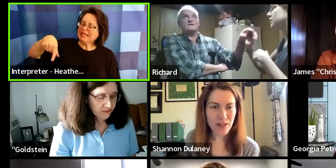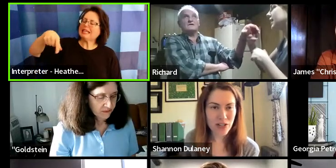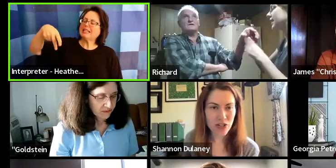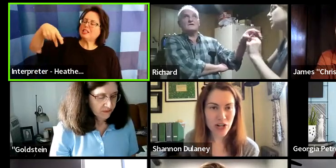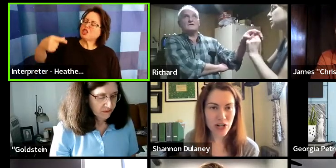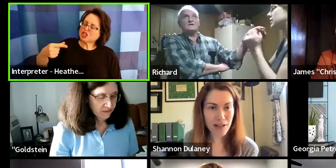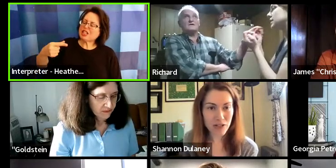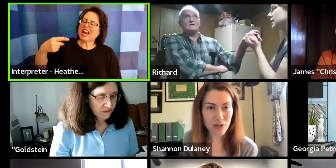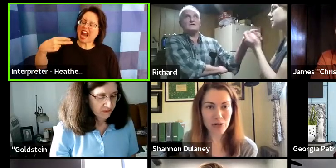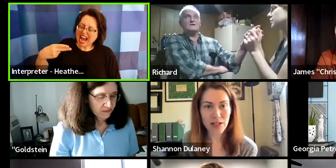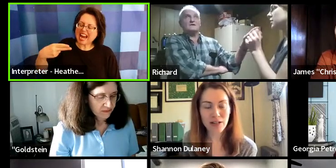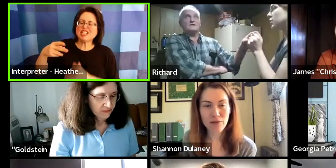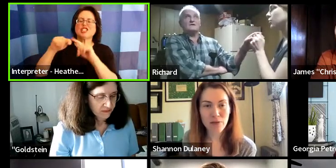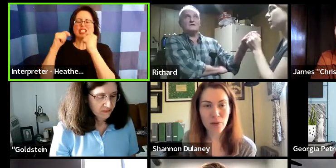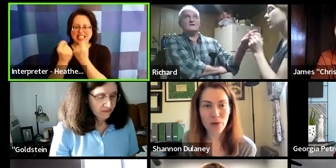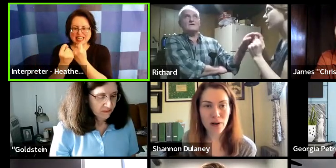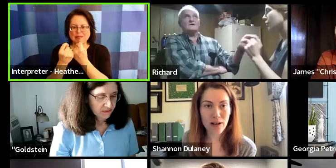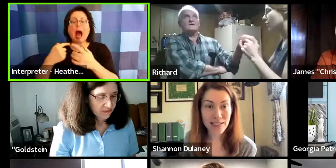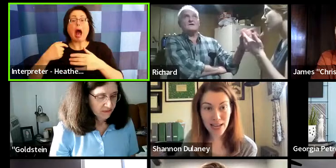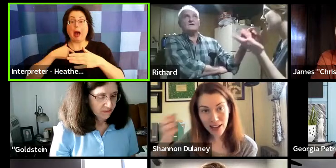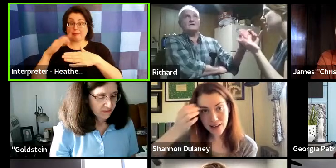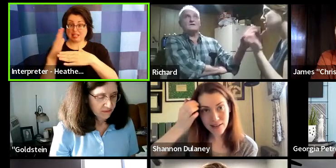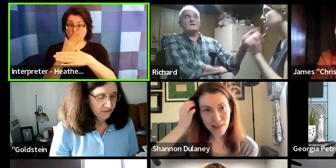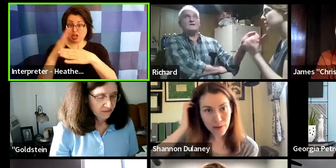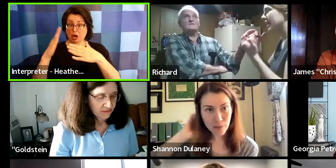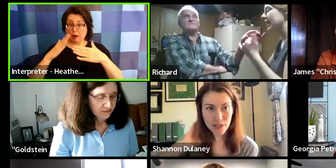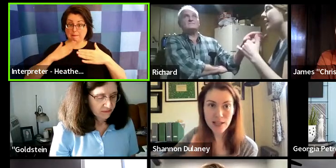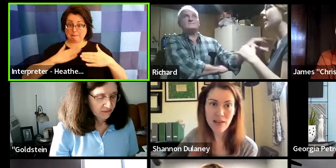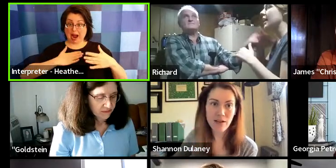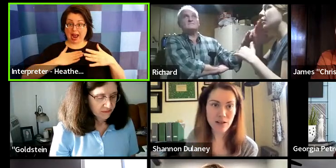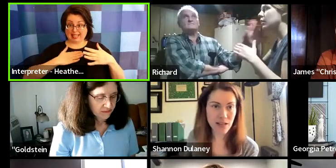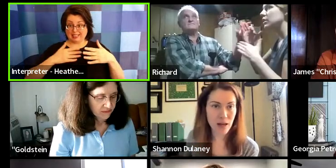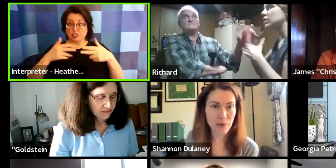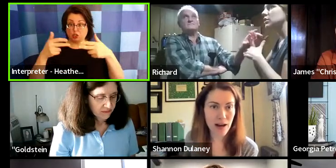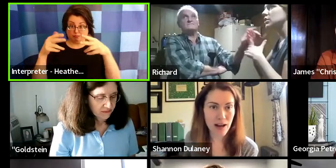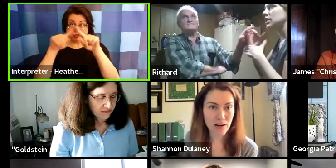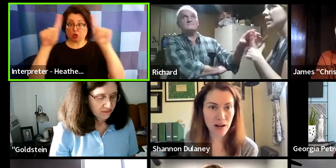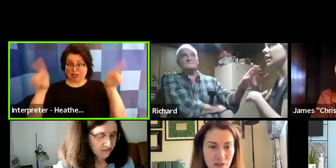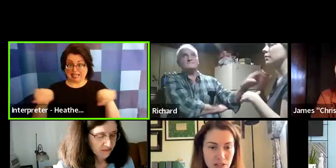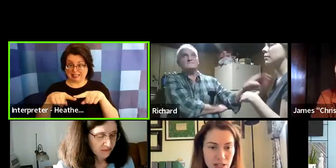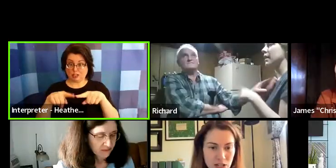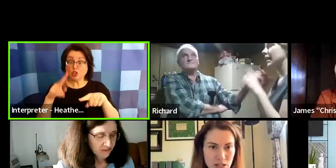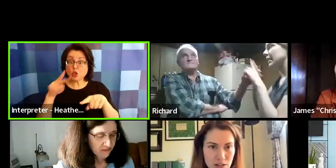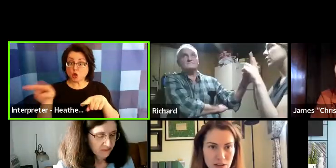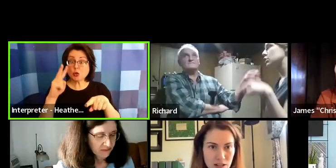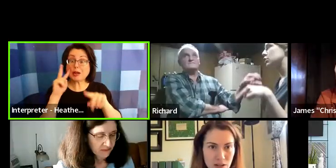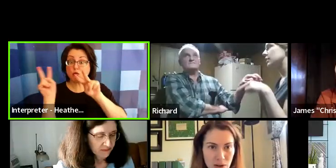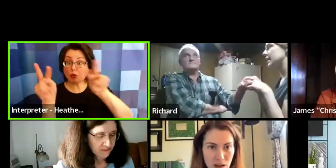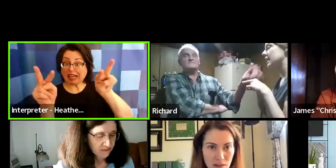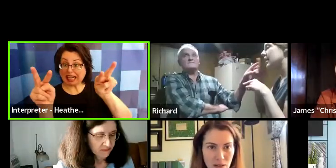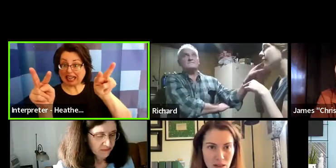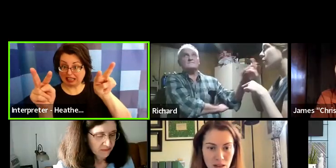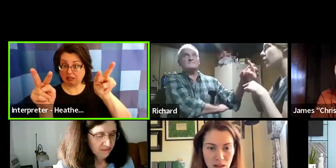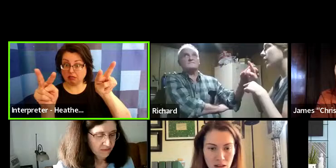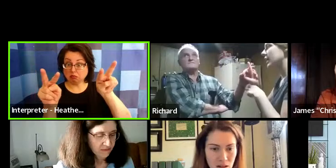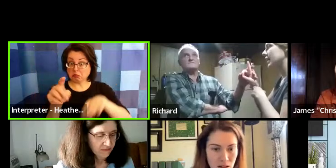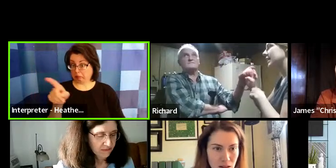I am going to share my screen for a deck that we put together to help guide our conversation, if that's